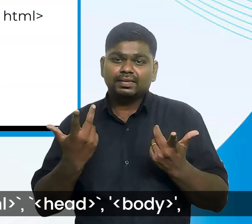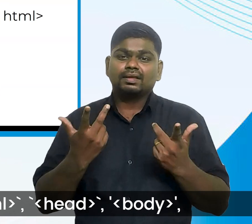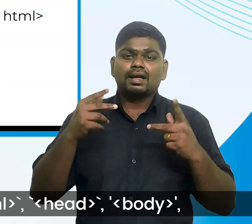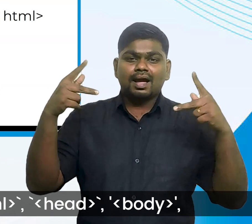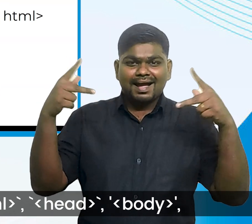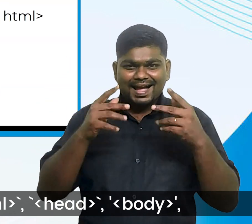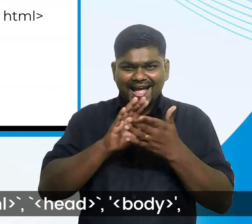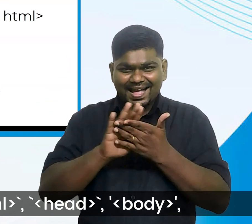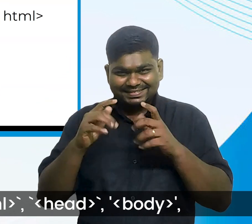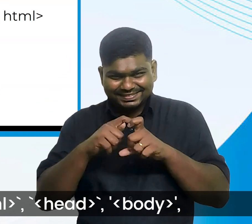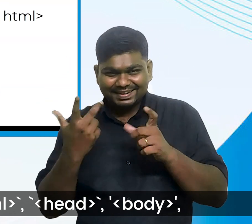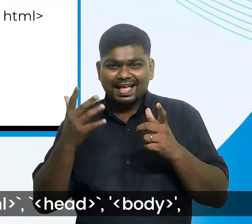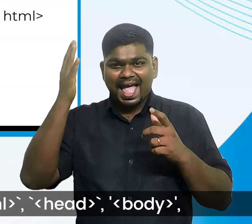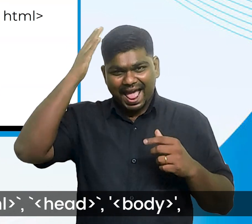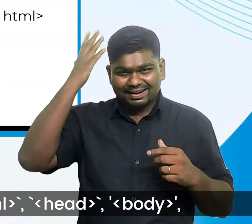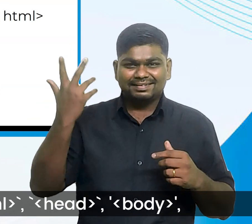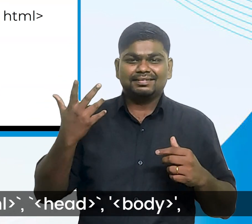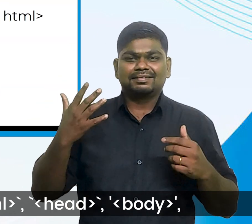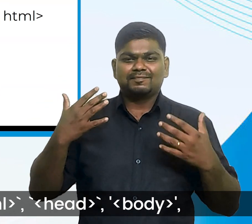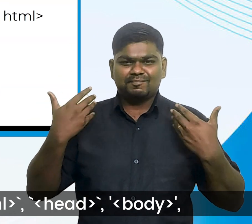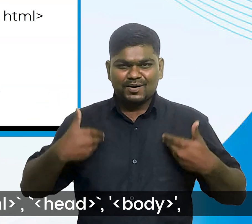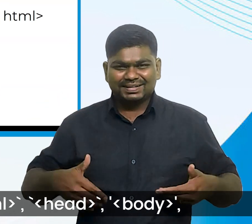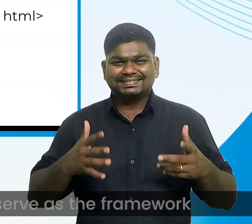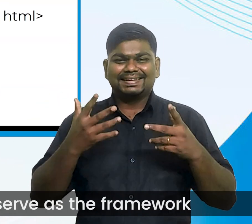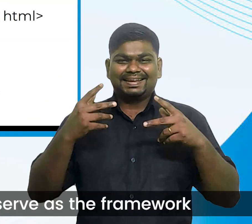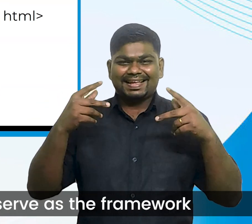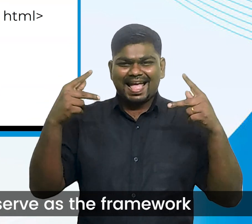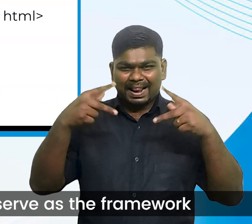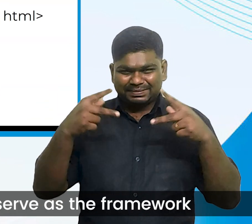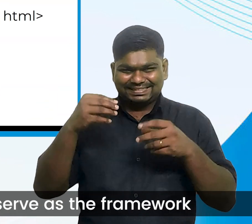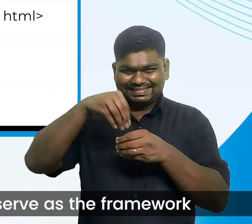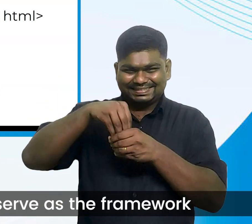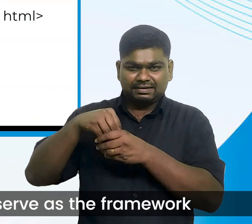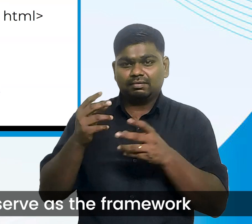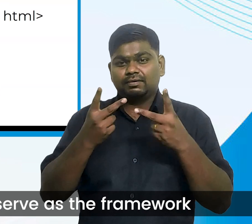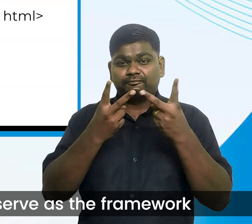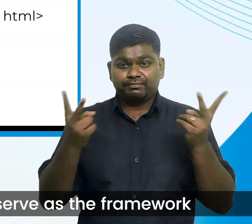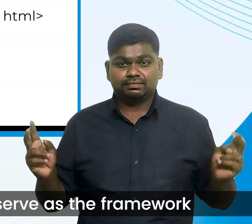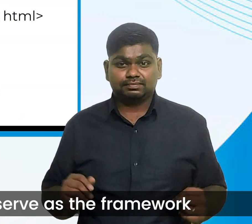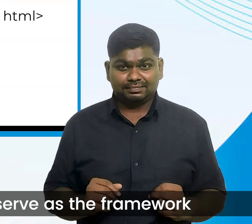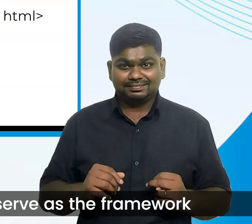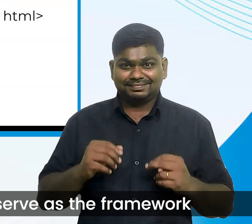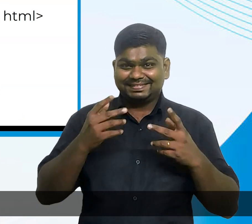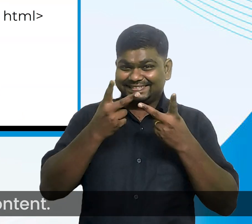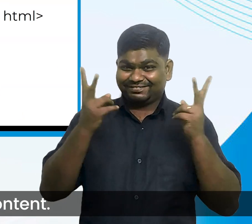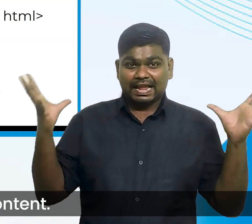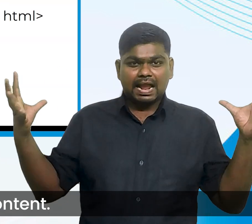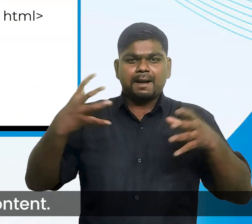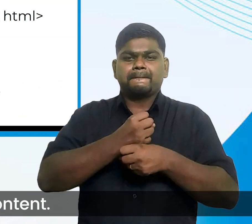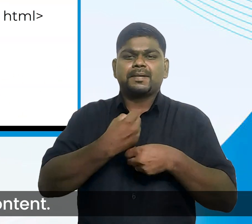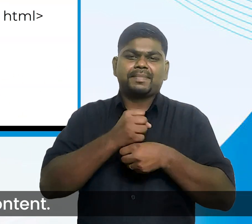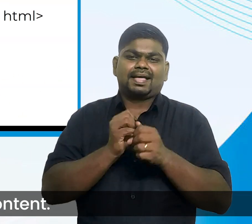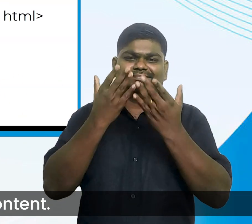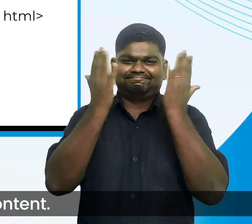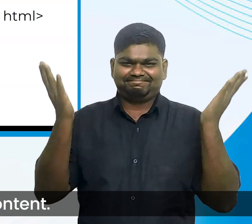HTML, head, and body and element tags, which serve as the framework for our